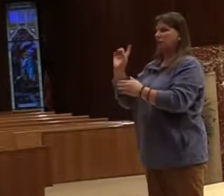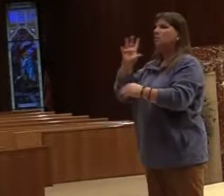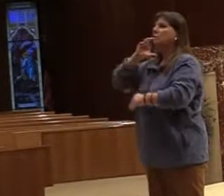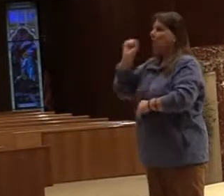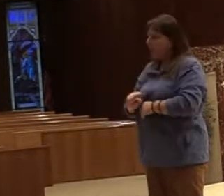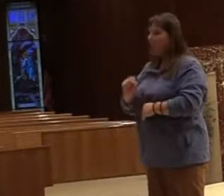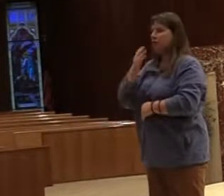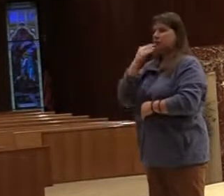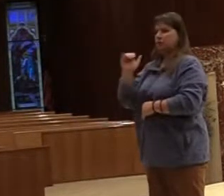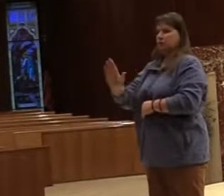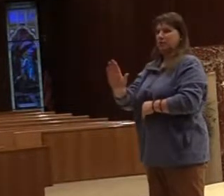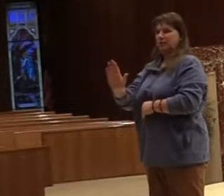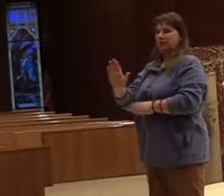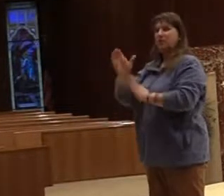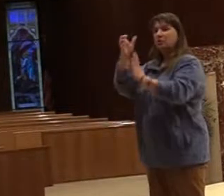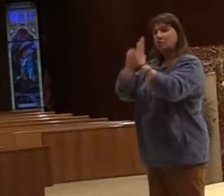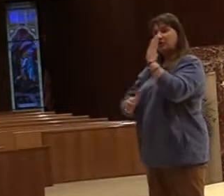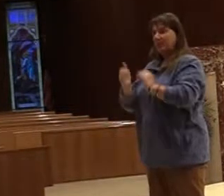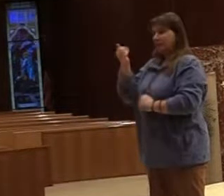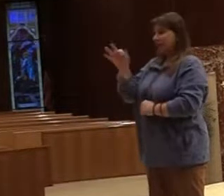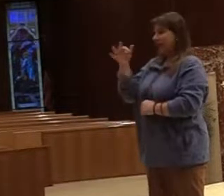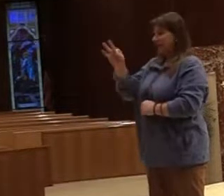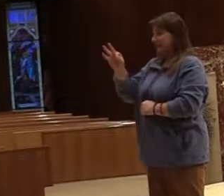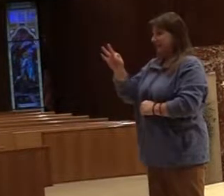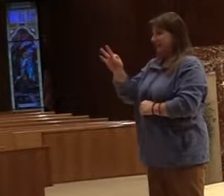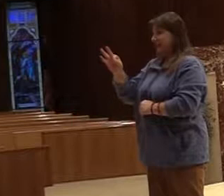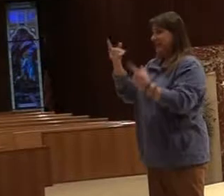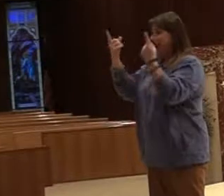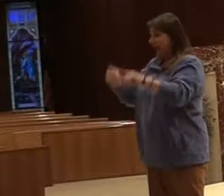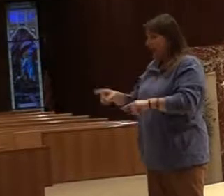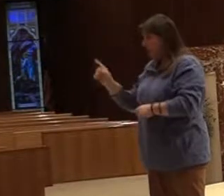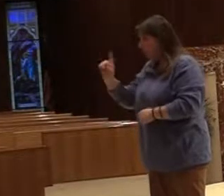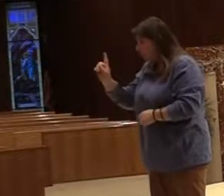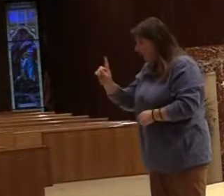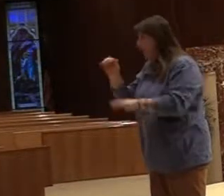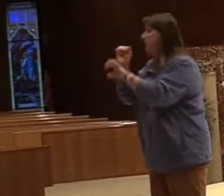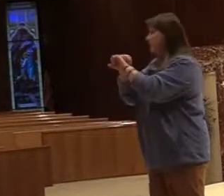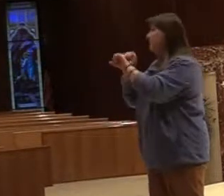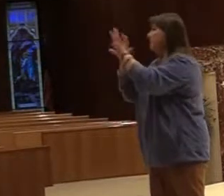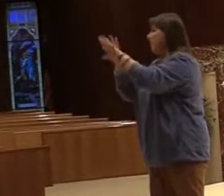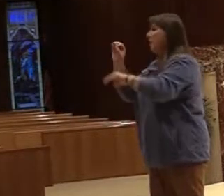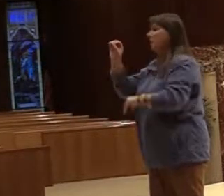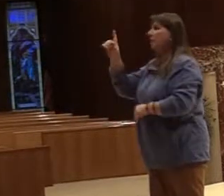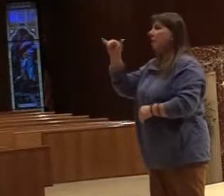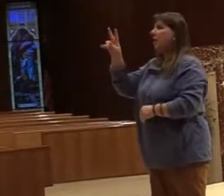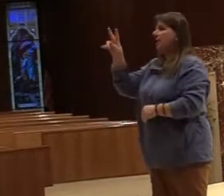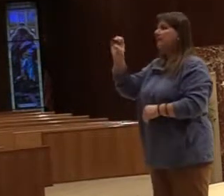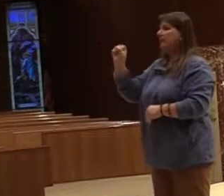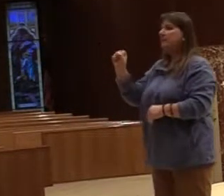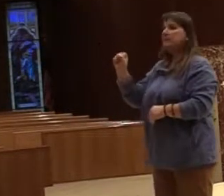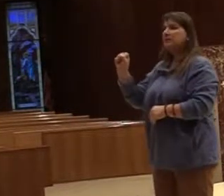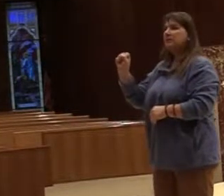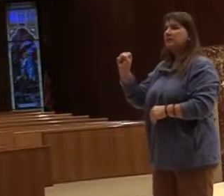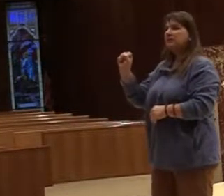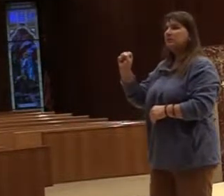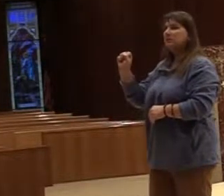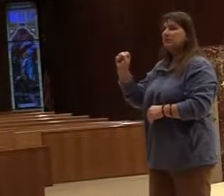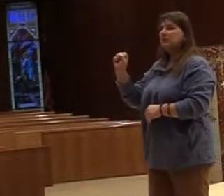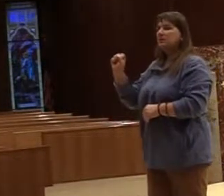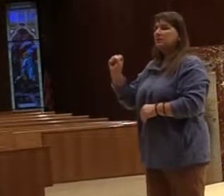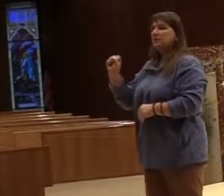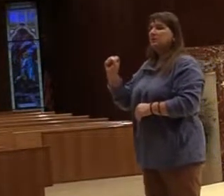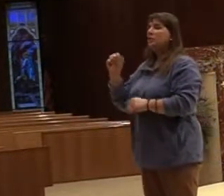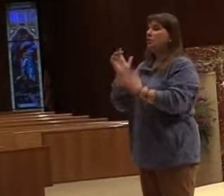So chapter 19 all takes place on the Mount of Olives and the procession into the town. So we start this entrance